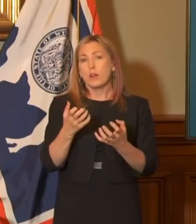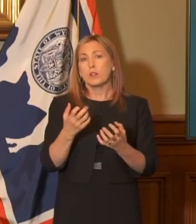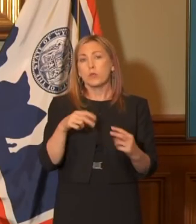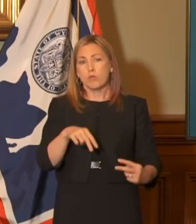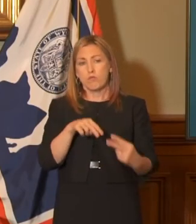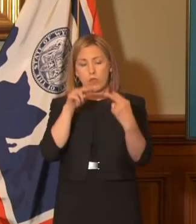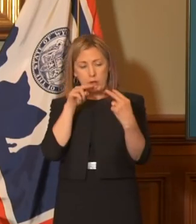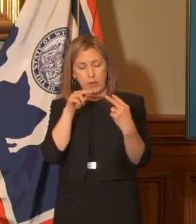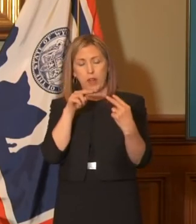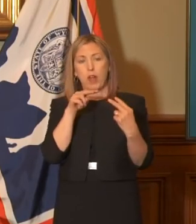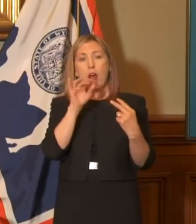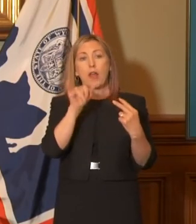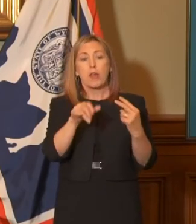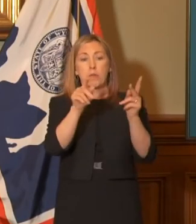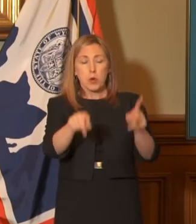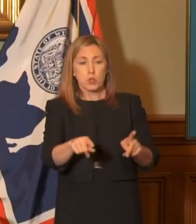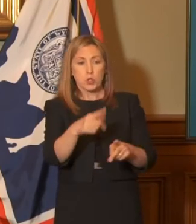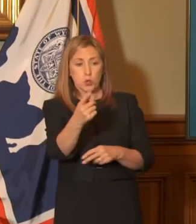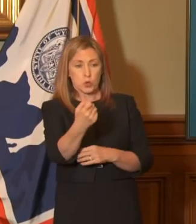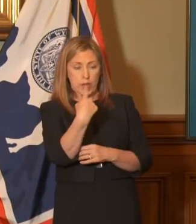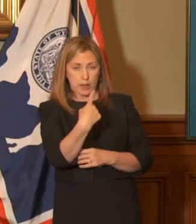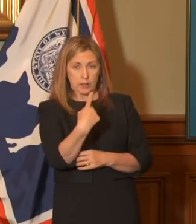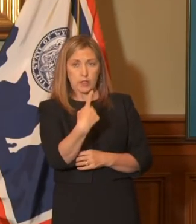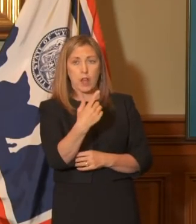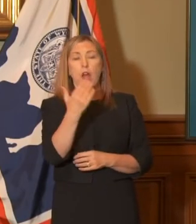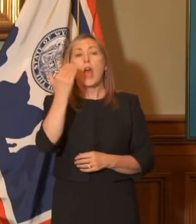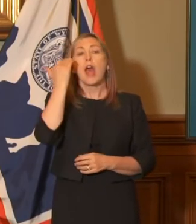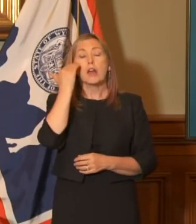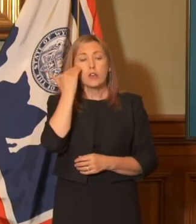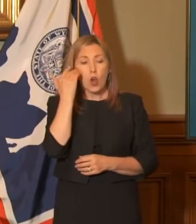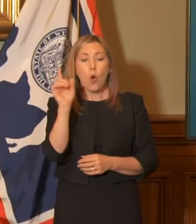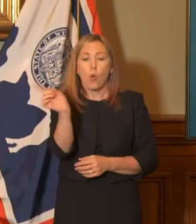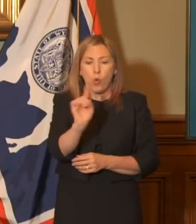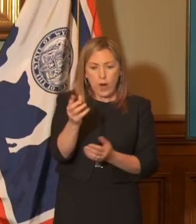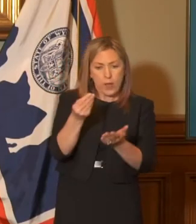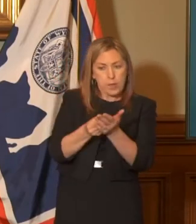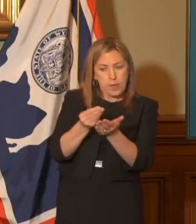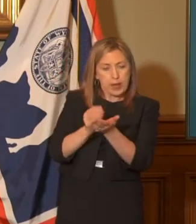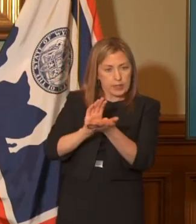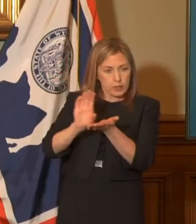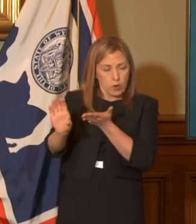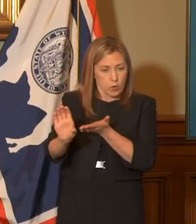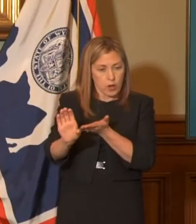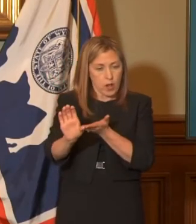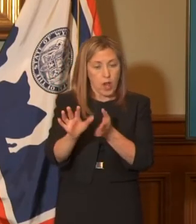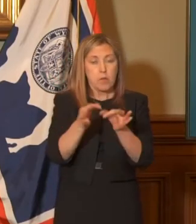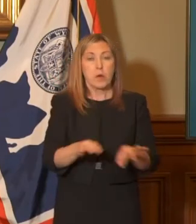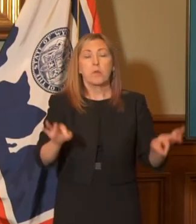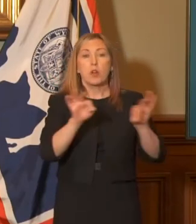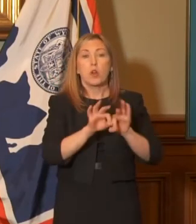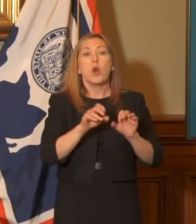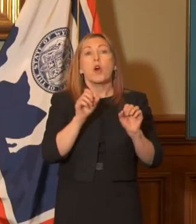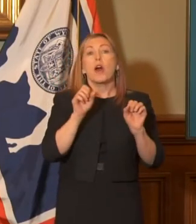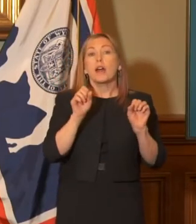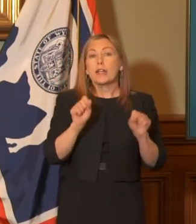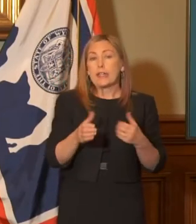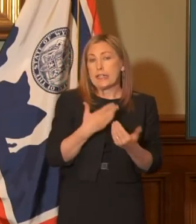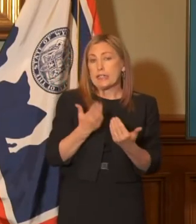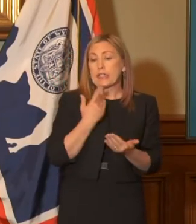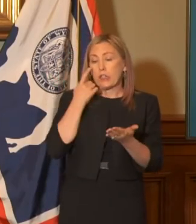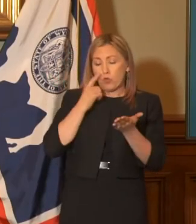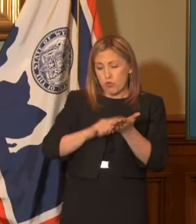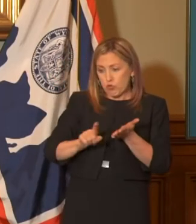eye of the person who's asking for that money and know what that money's being used for, and more importantly, track it more